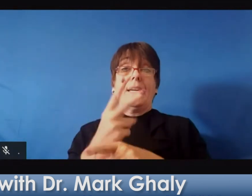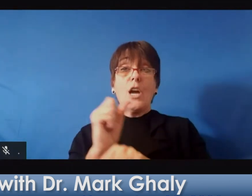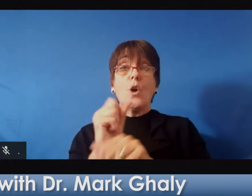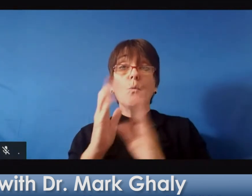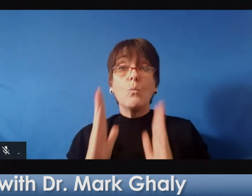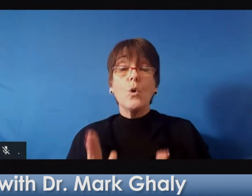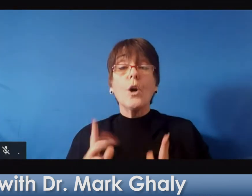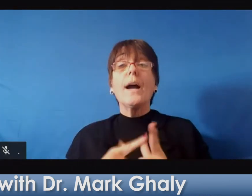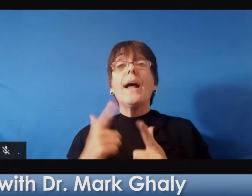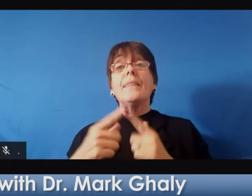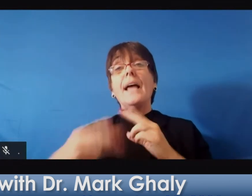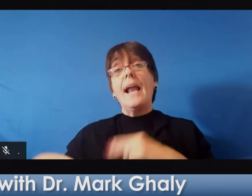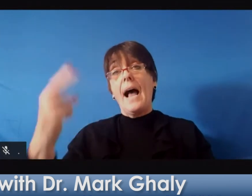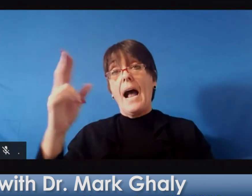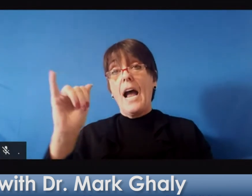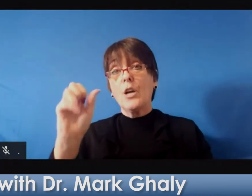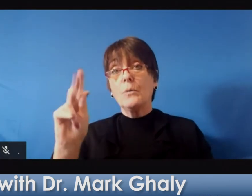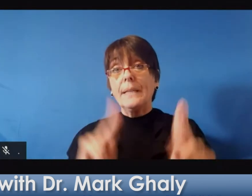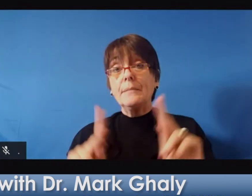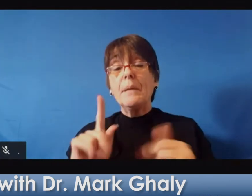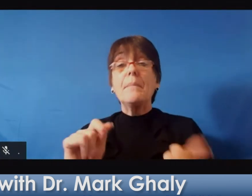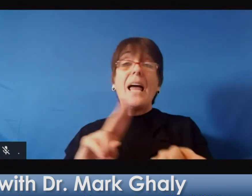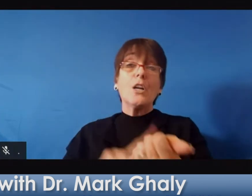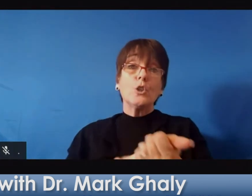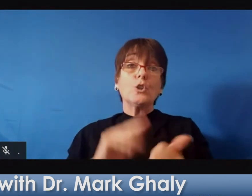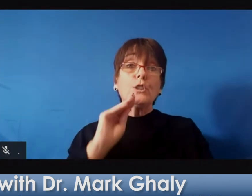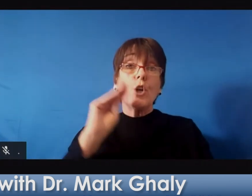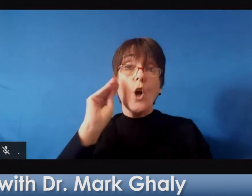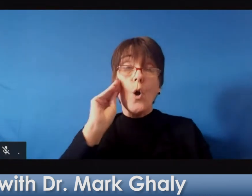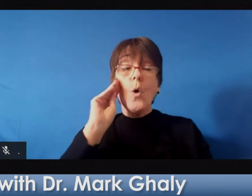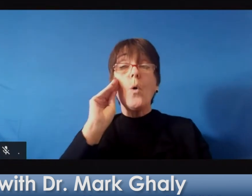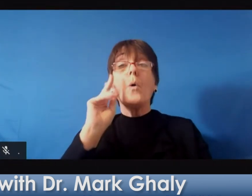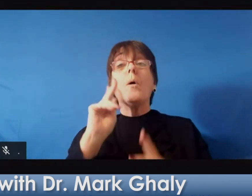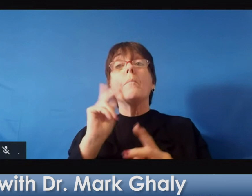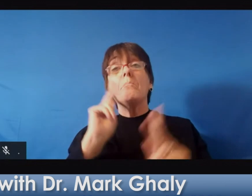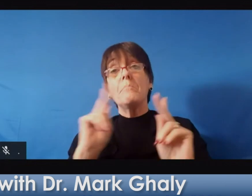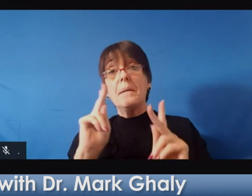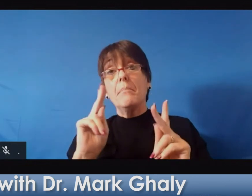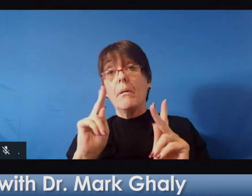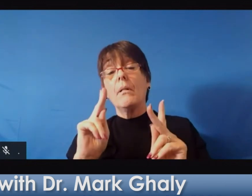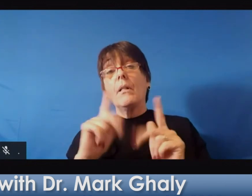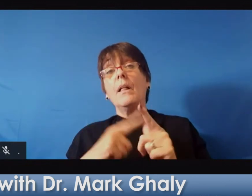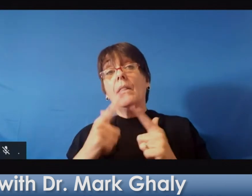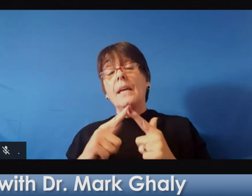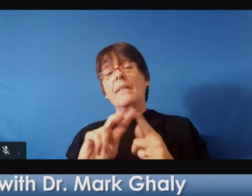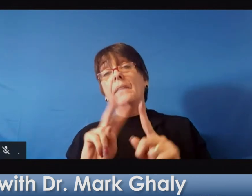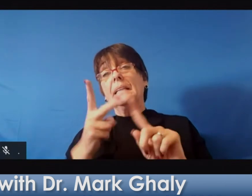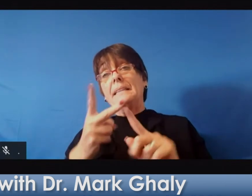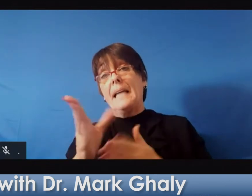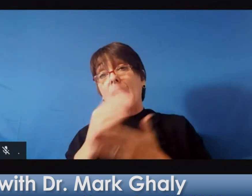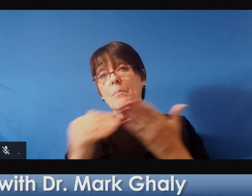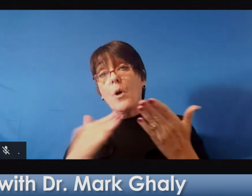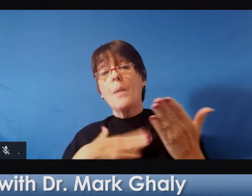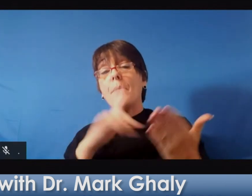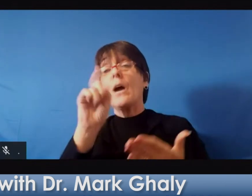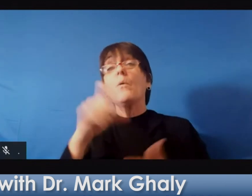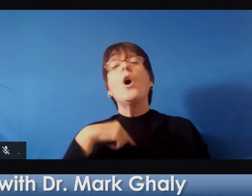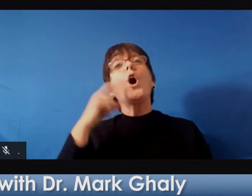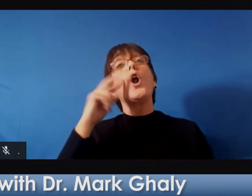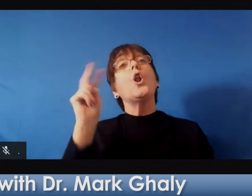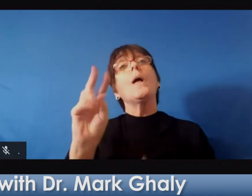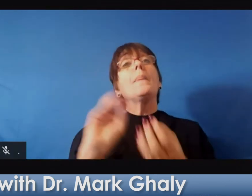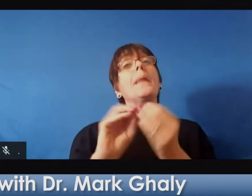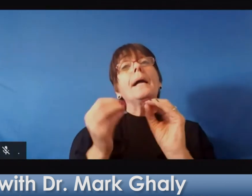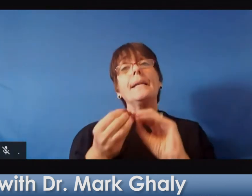our high-risk people such as nursing homes, people of that regard. And then the second part of the question is, looking at the numbers of